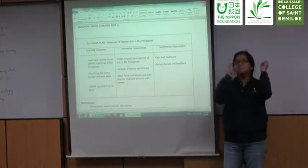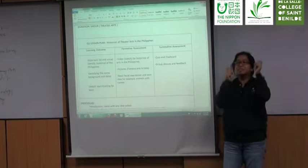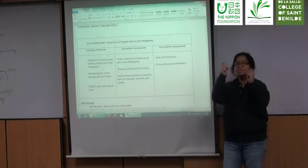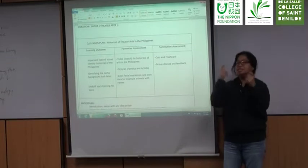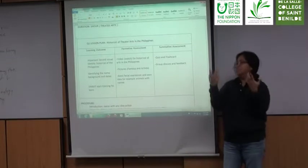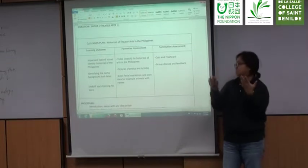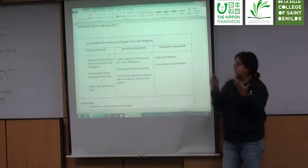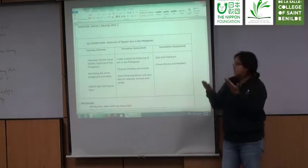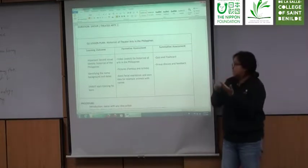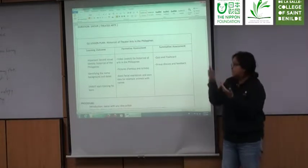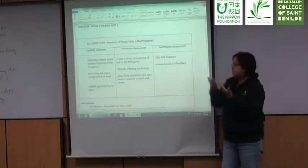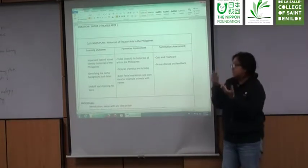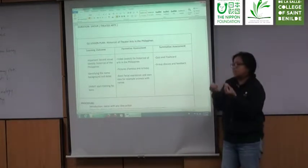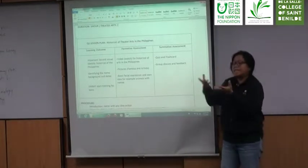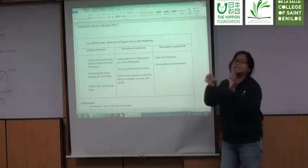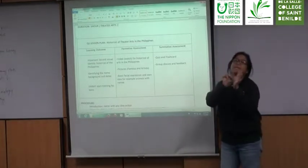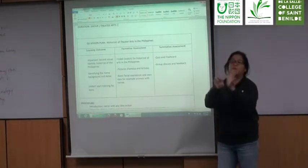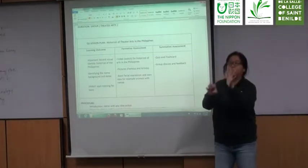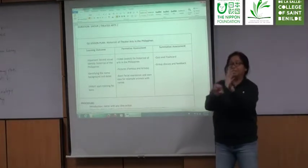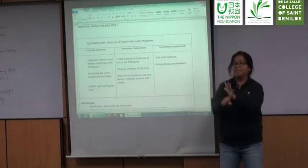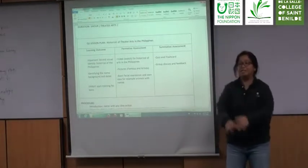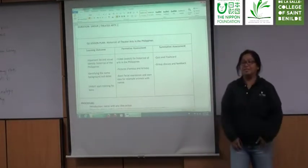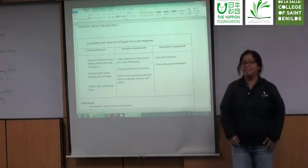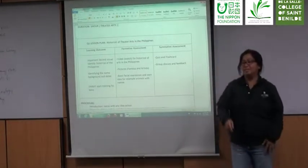part of the public assessment will be